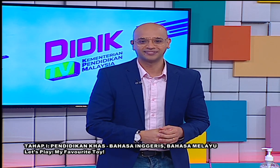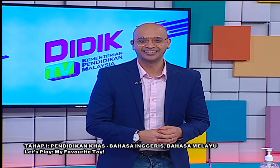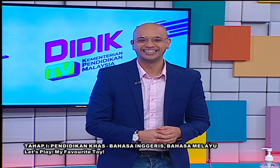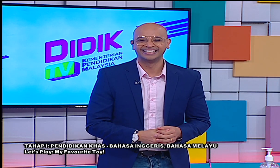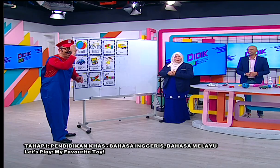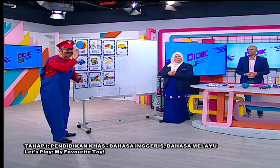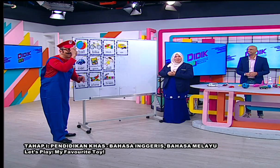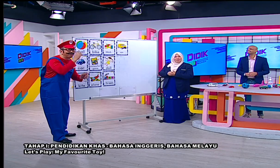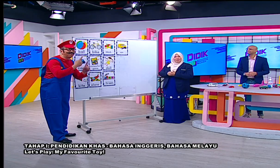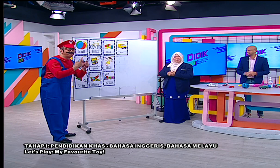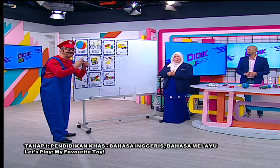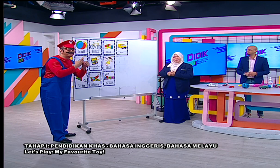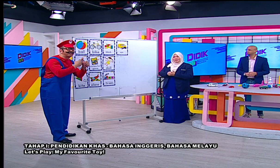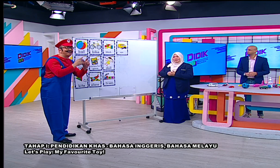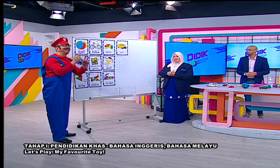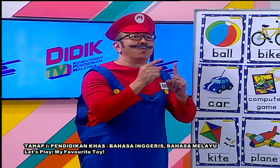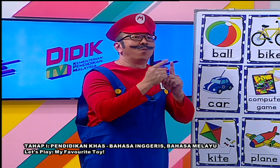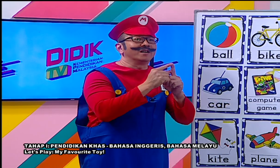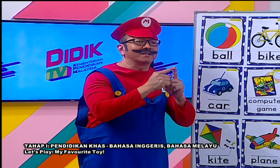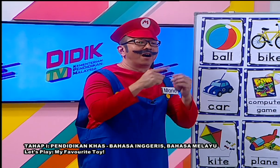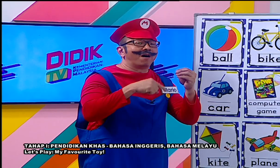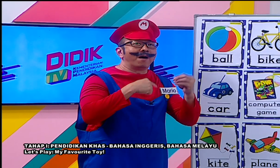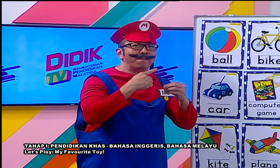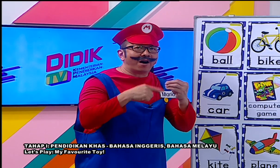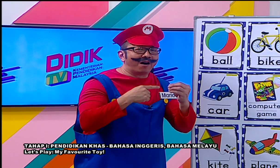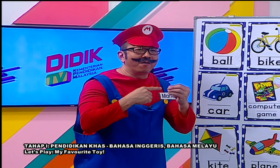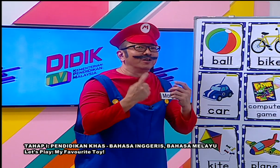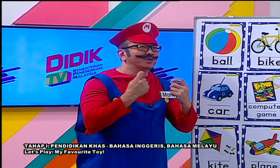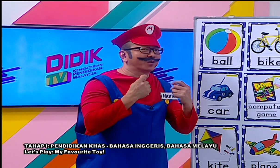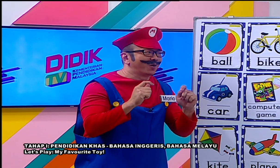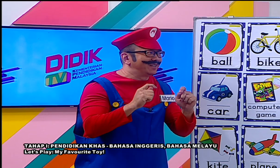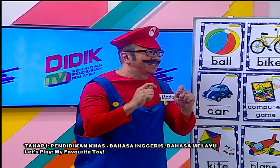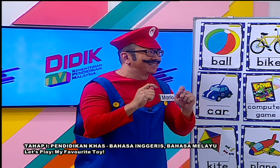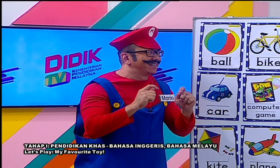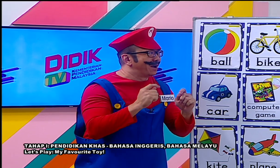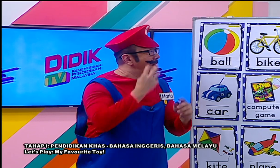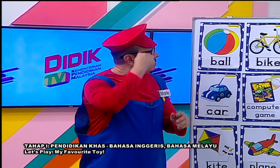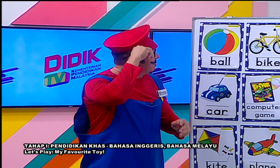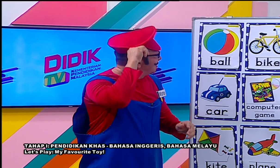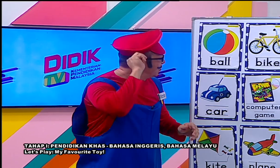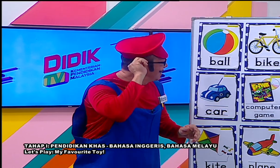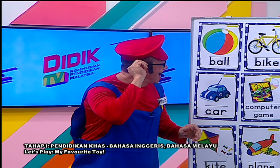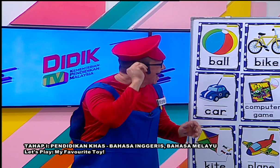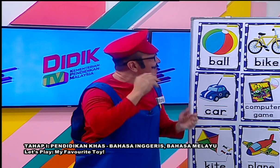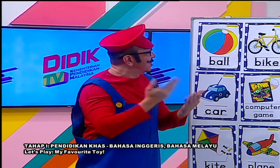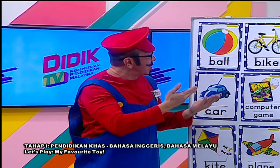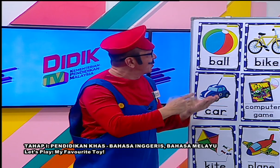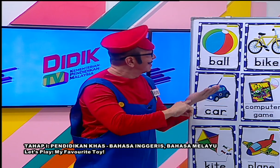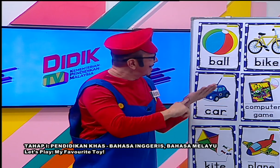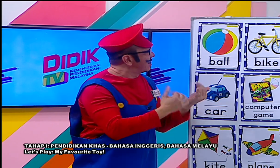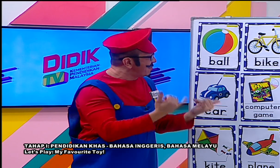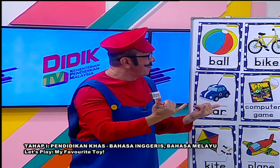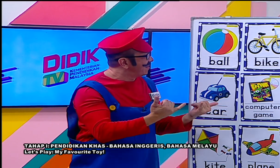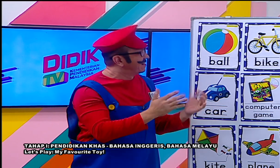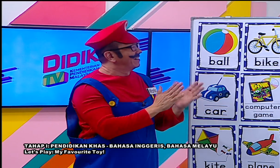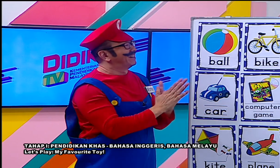today we'll explore first the words about toys. Cikgu Miza, shall we